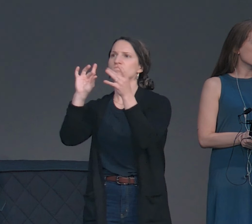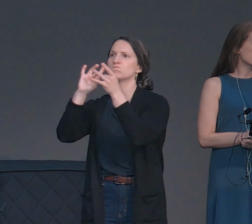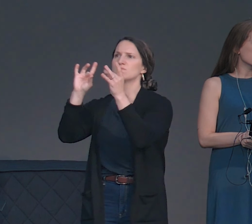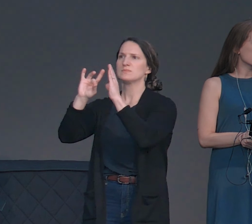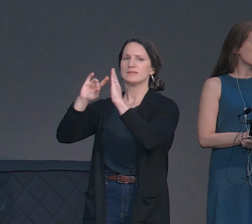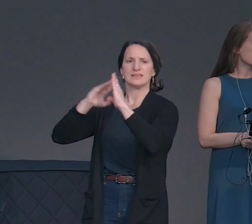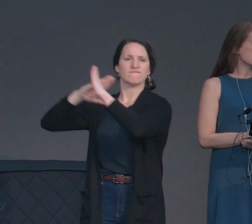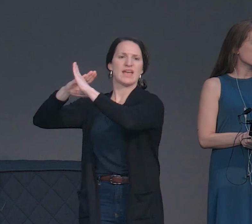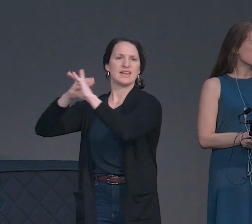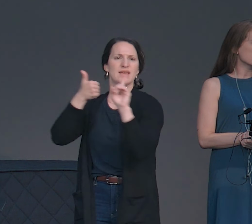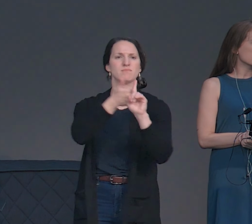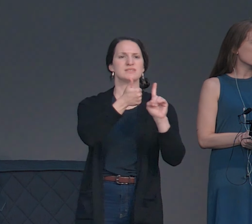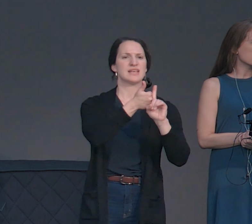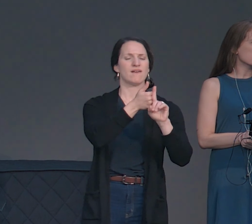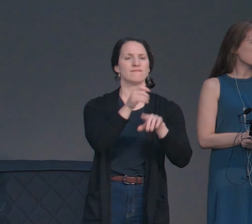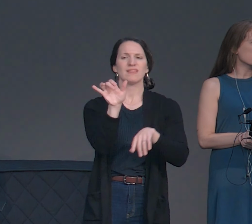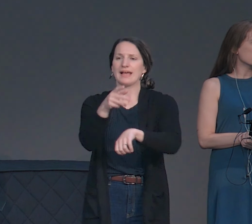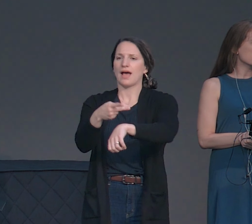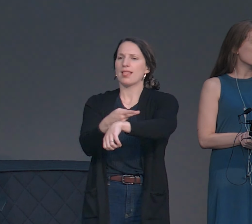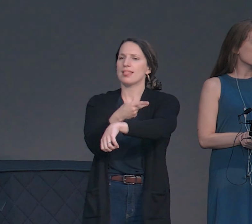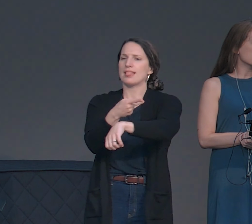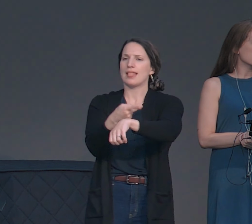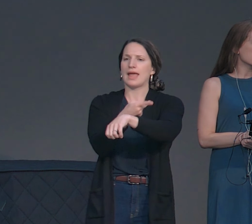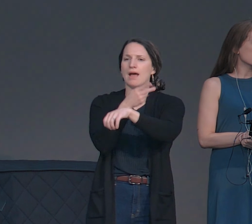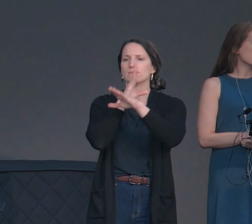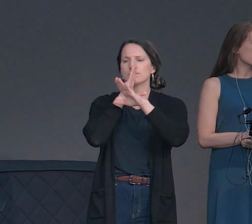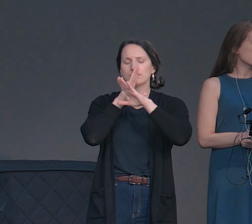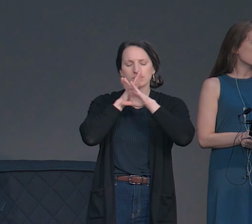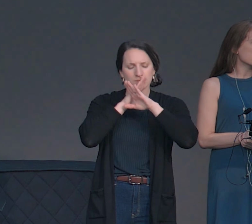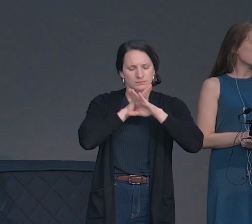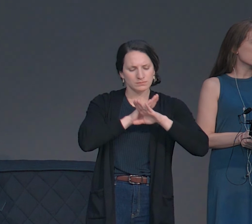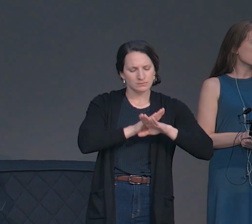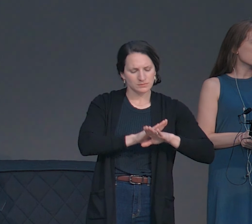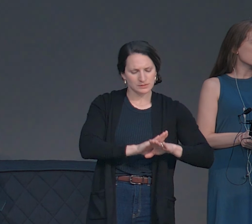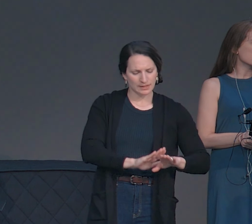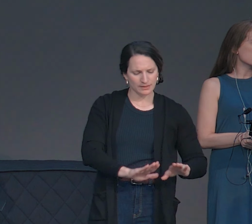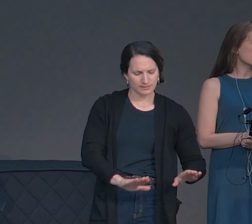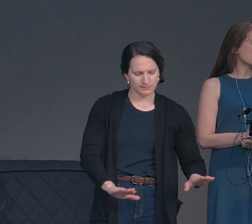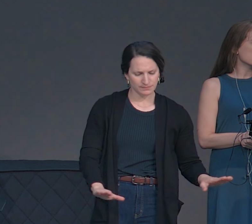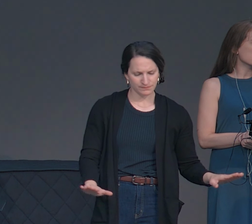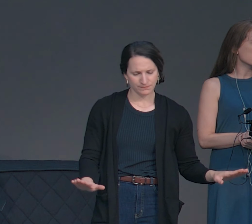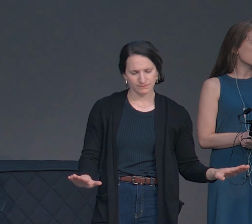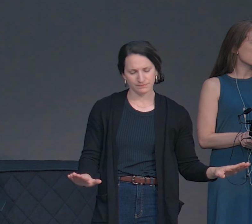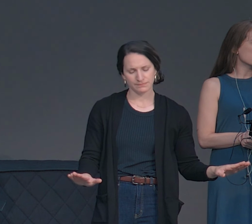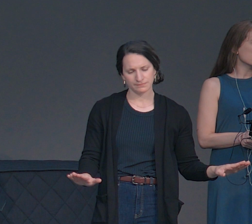like a sheep before its shearers is silent, so he opened not his mouth.